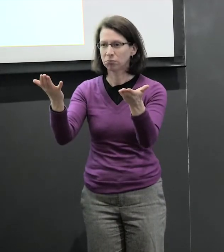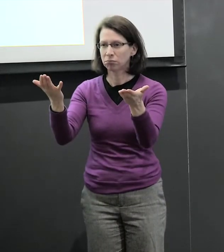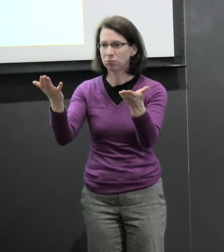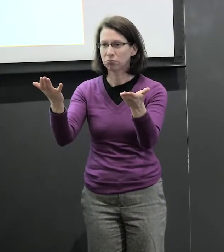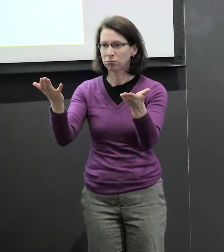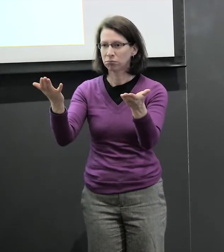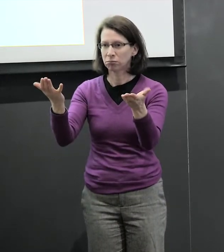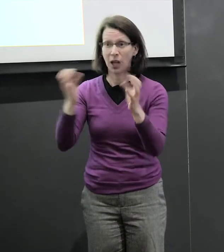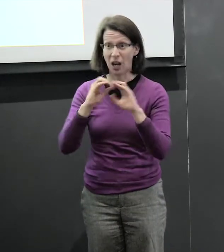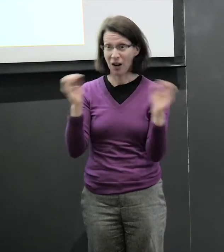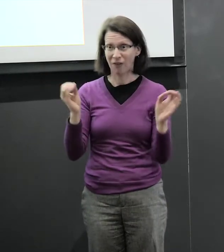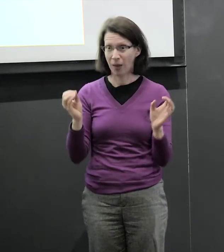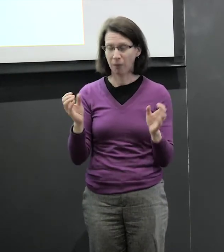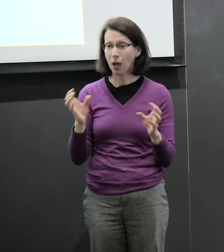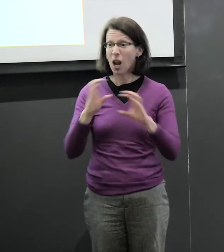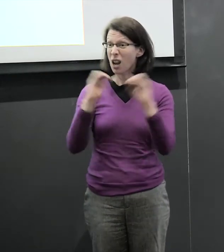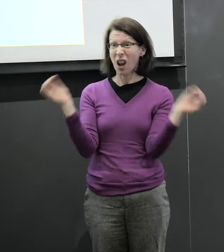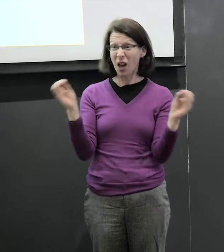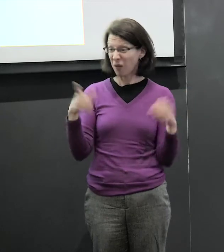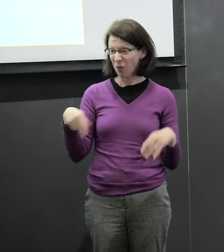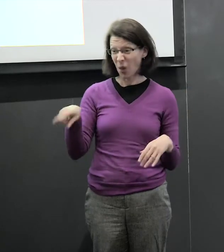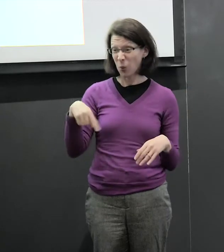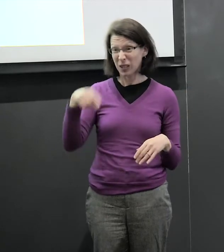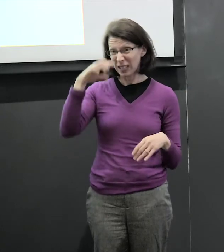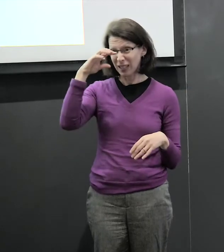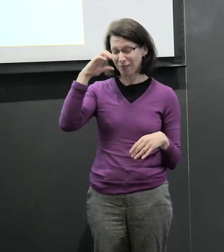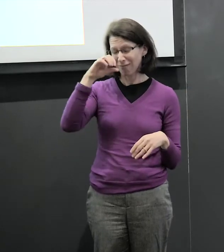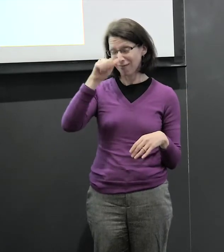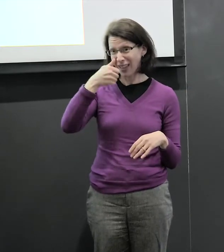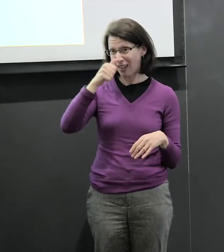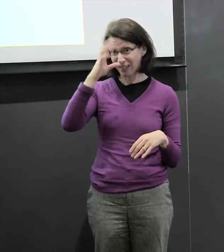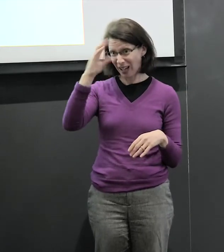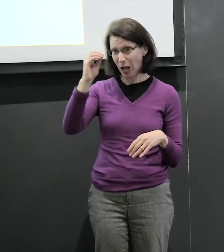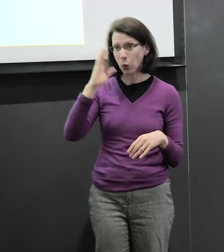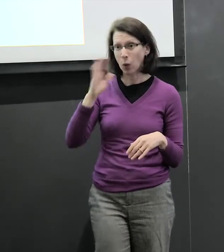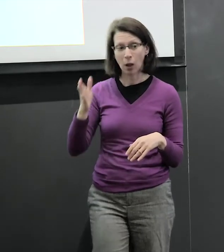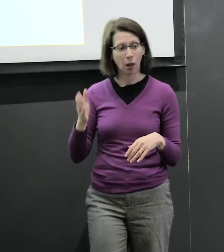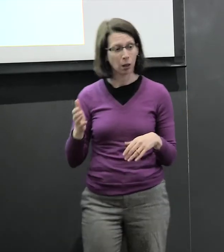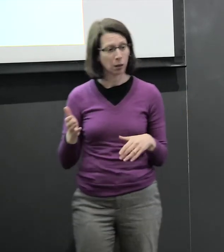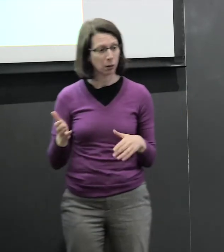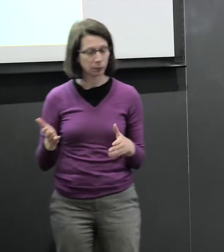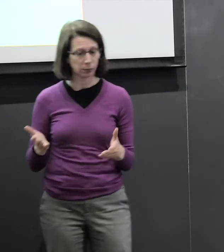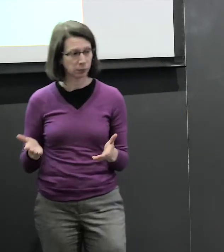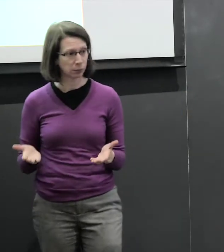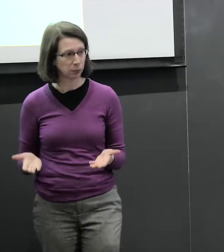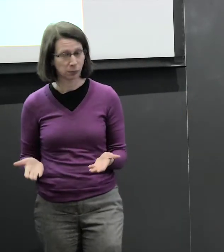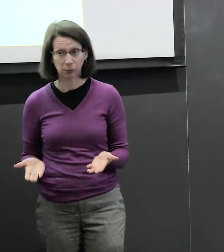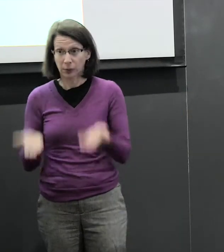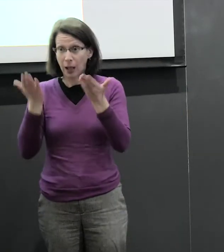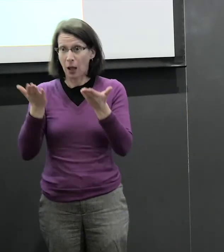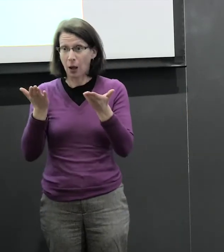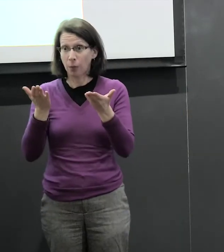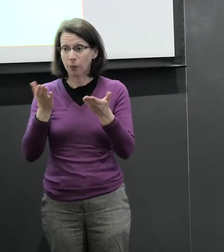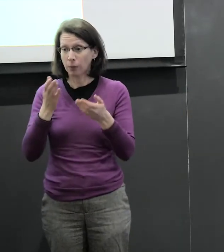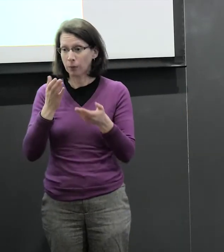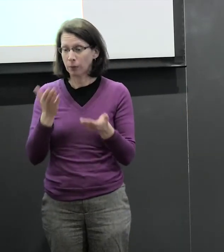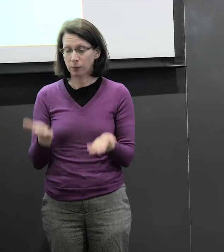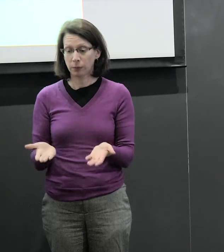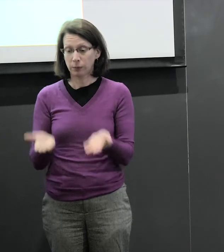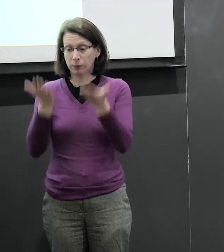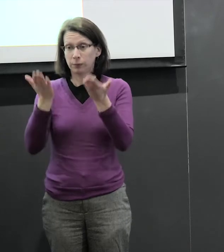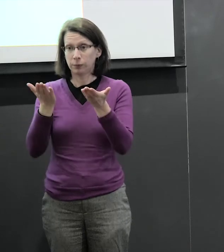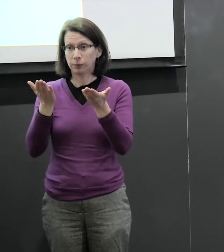When you say none of these 10 guys will help his daughter like this, you get exactly the opposite